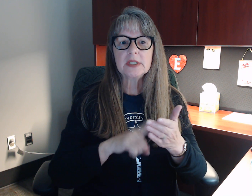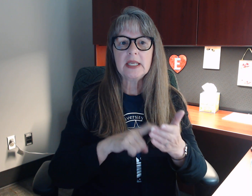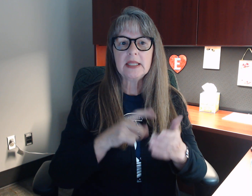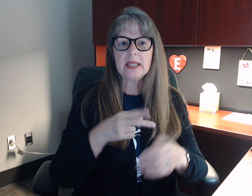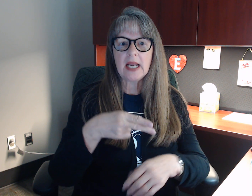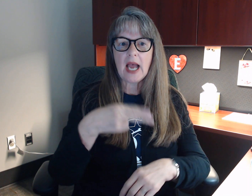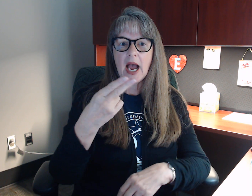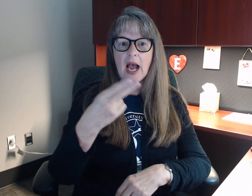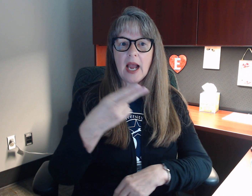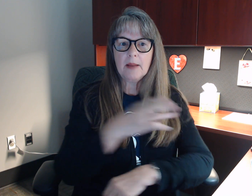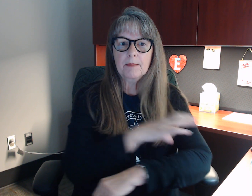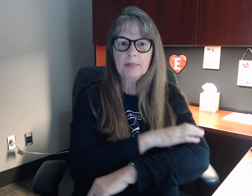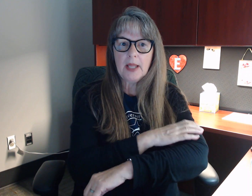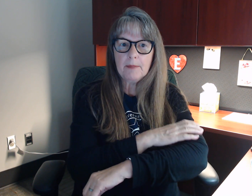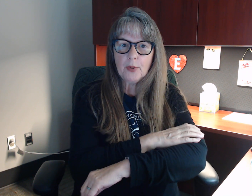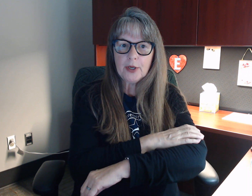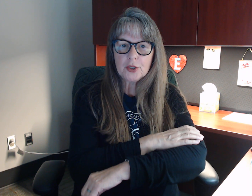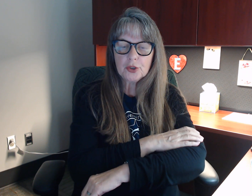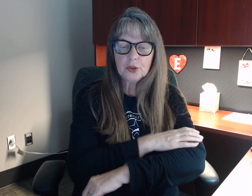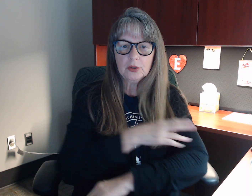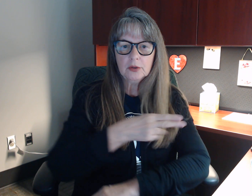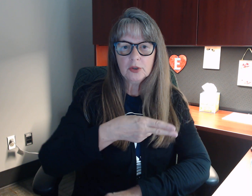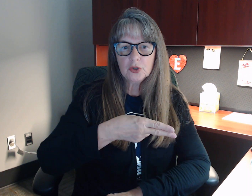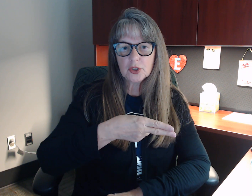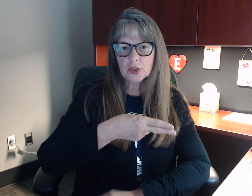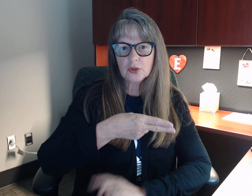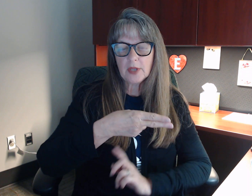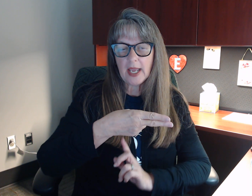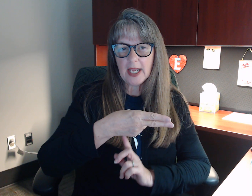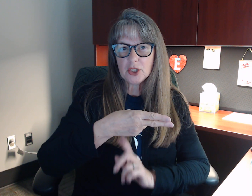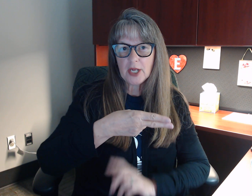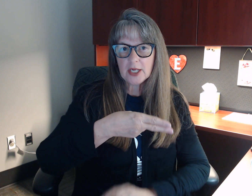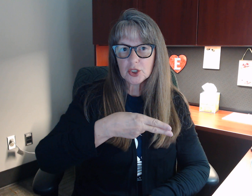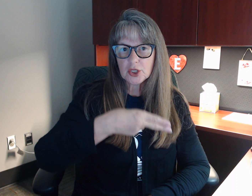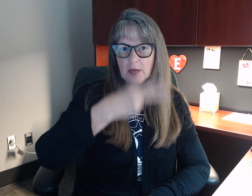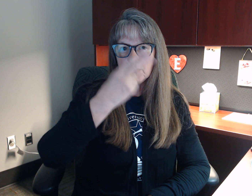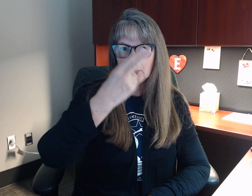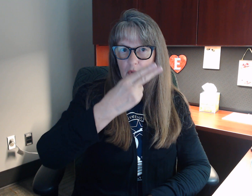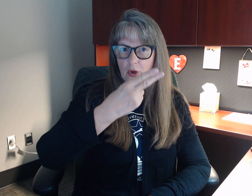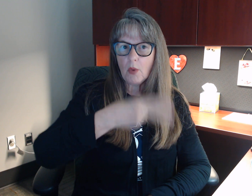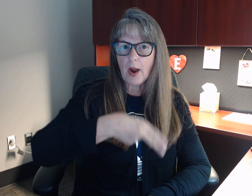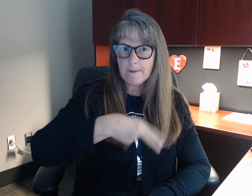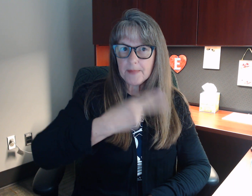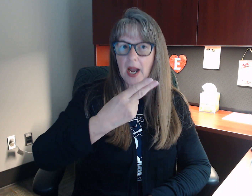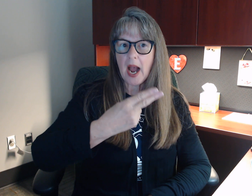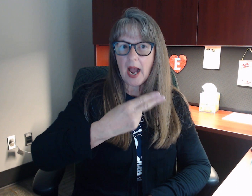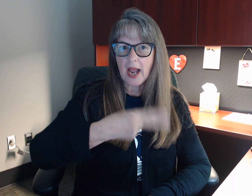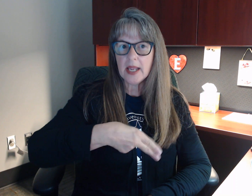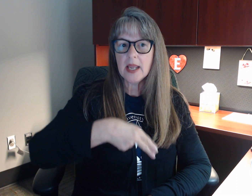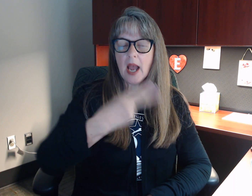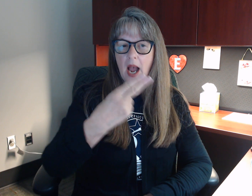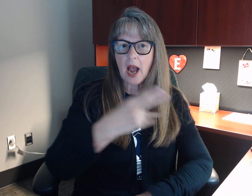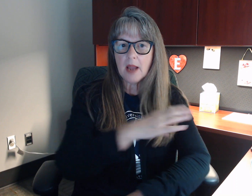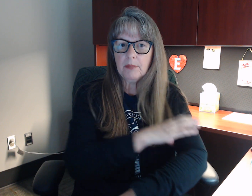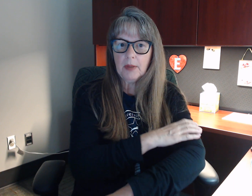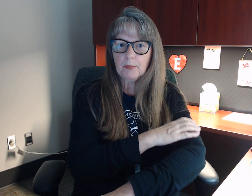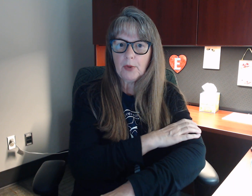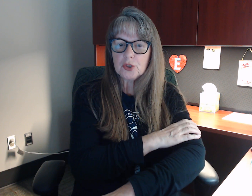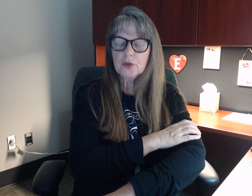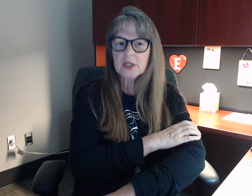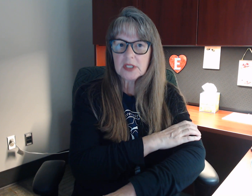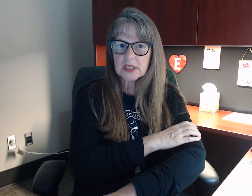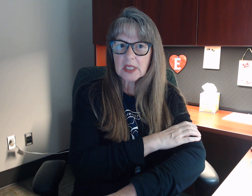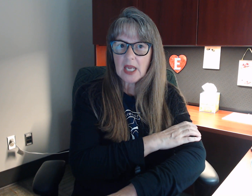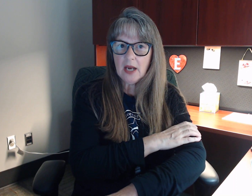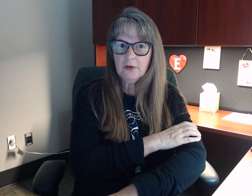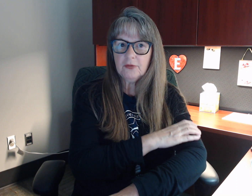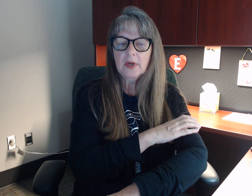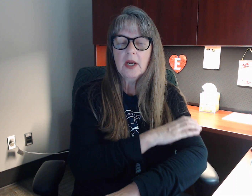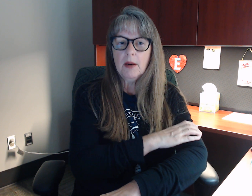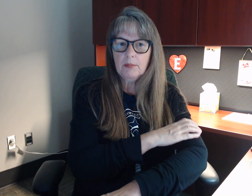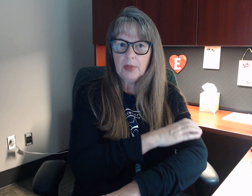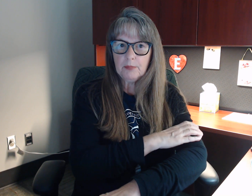that high blood pressure, you just do the H hand shape and you go up high blood pressure, and this is the cuff, blood